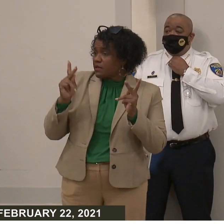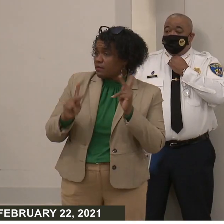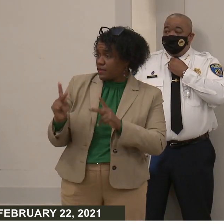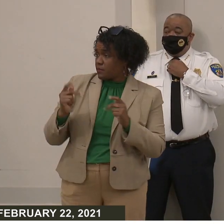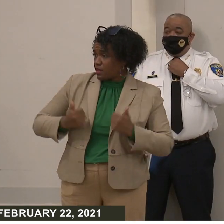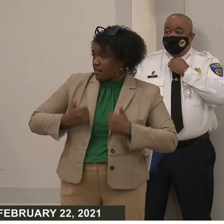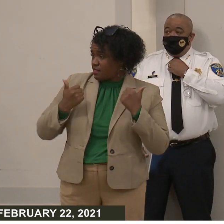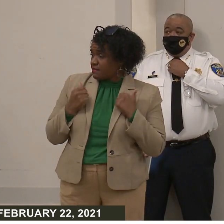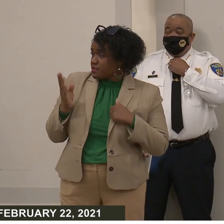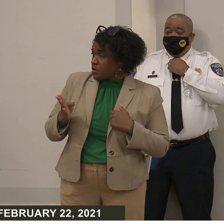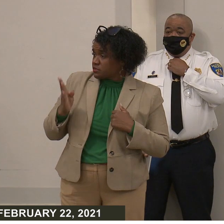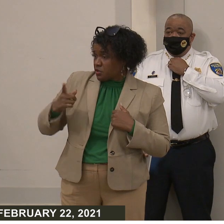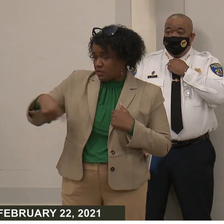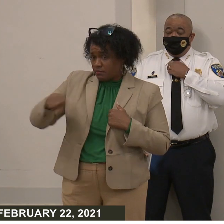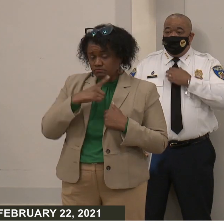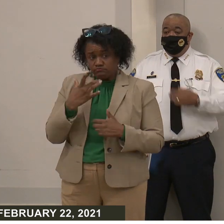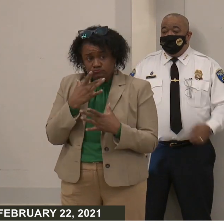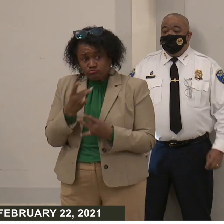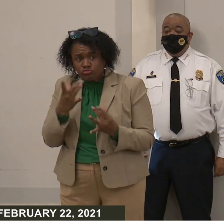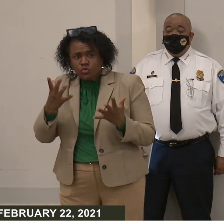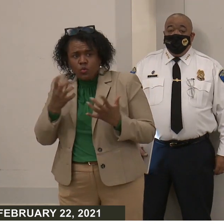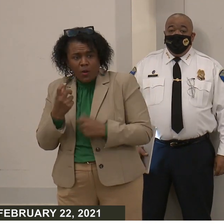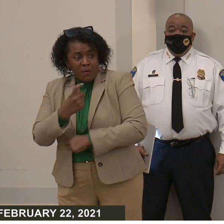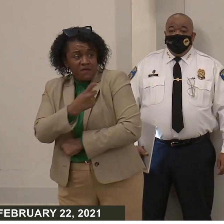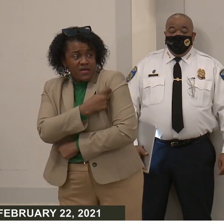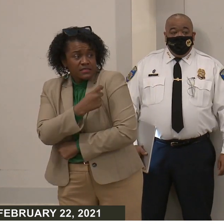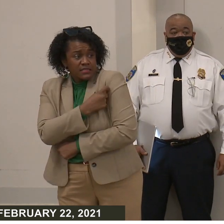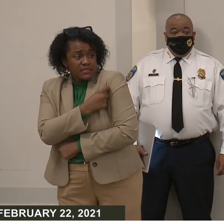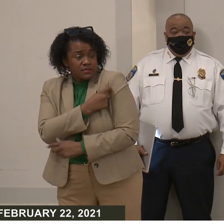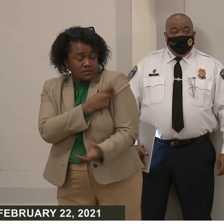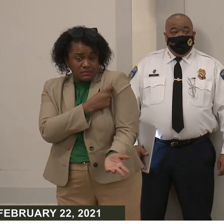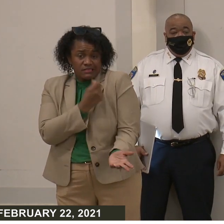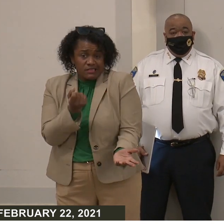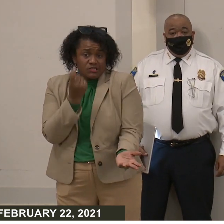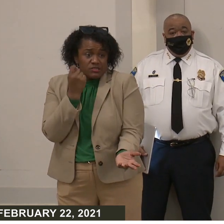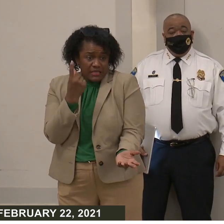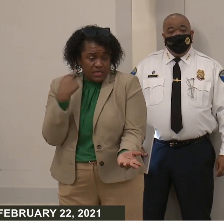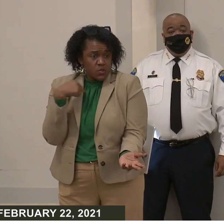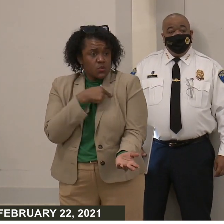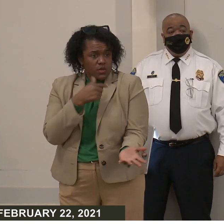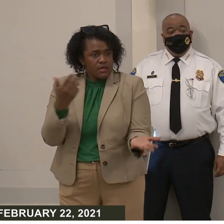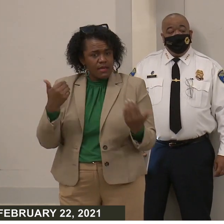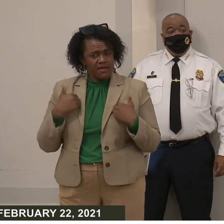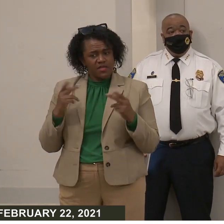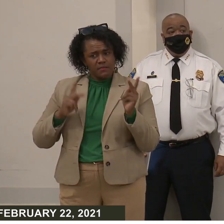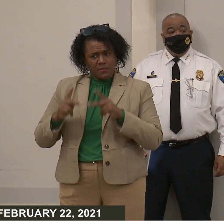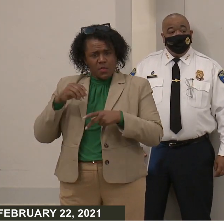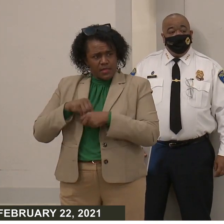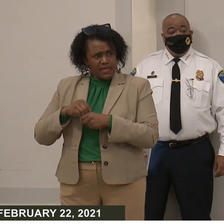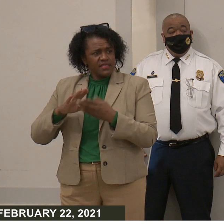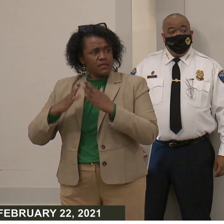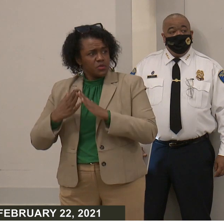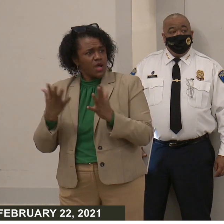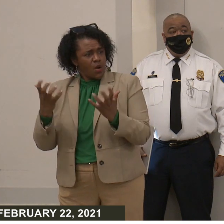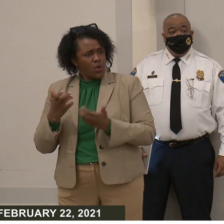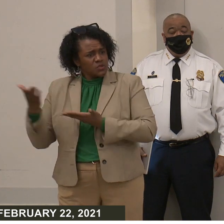expressed interest in getting vaccinated, hesitancy still exists within our community. And I want to invite Commissioner Harrison